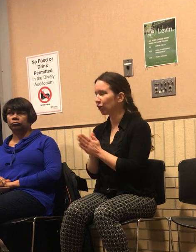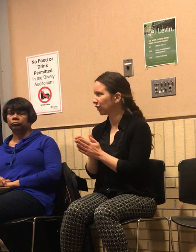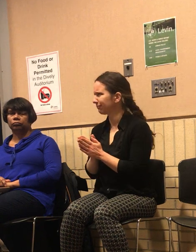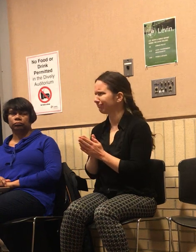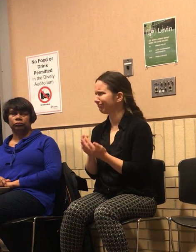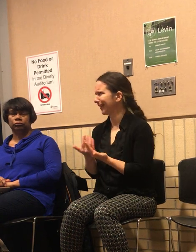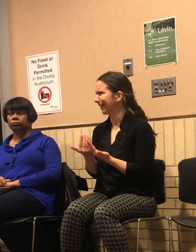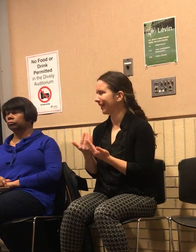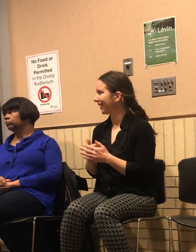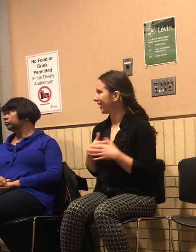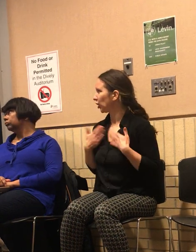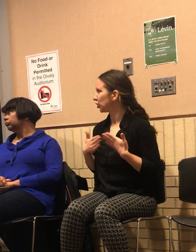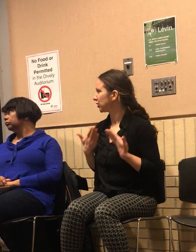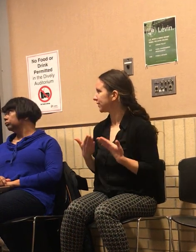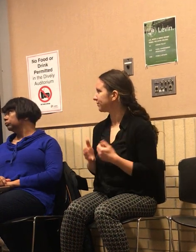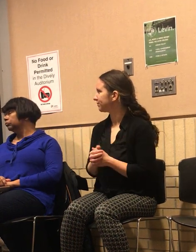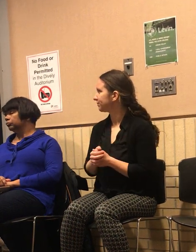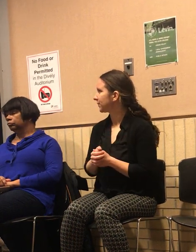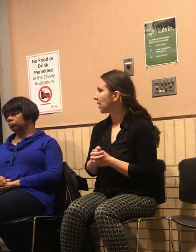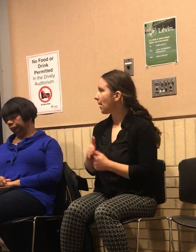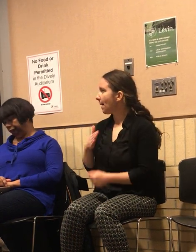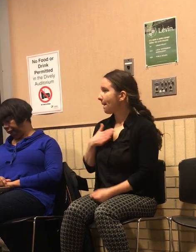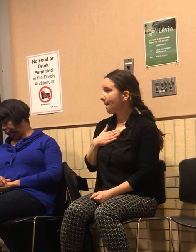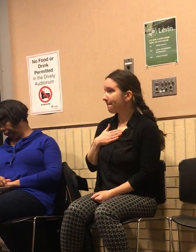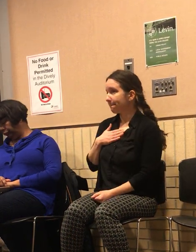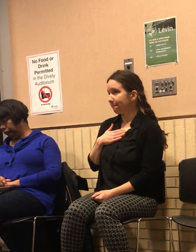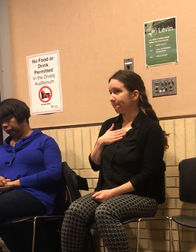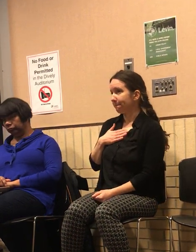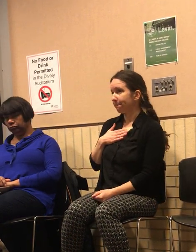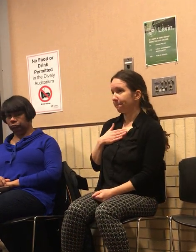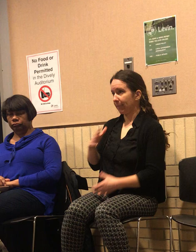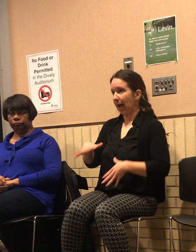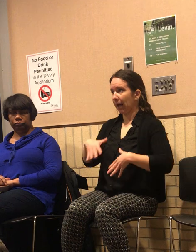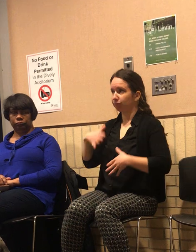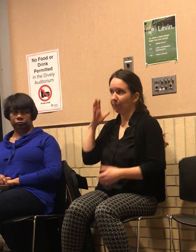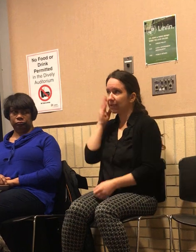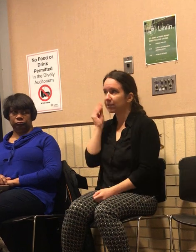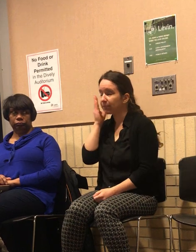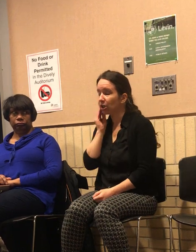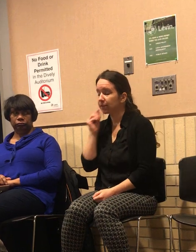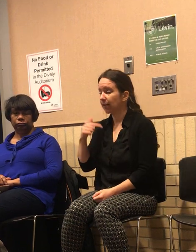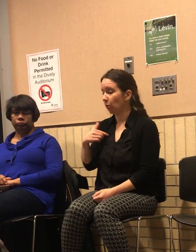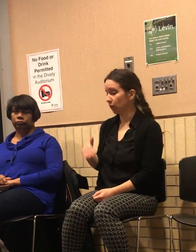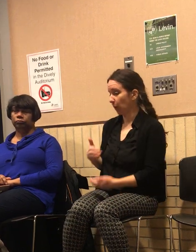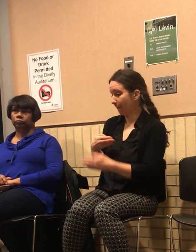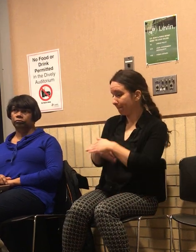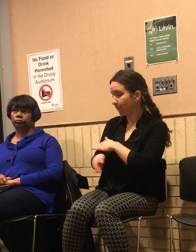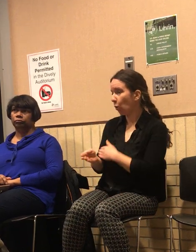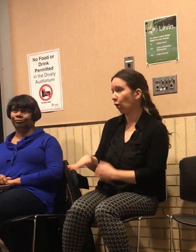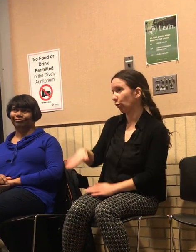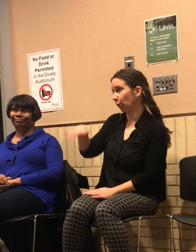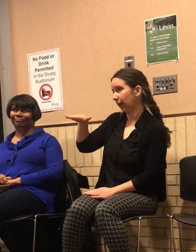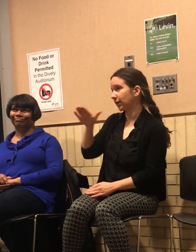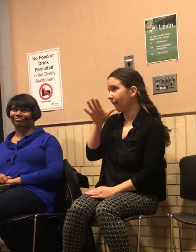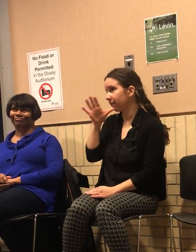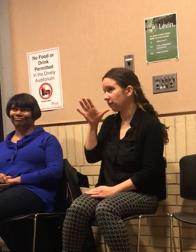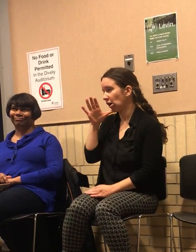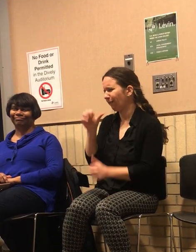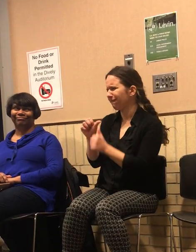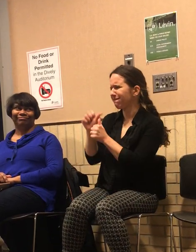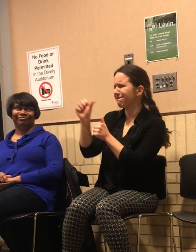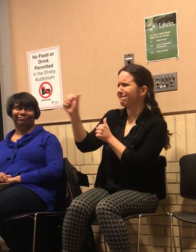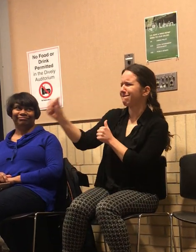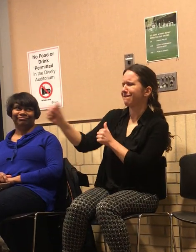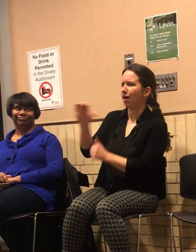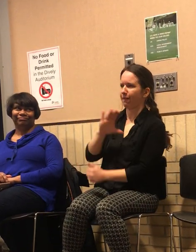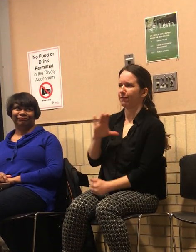So this is just to say my personal journey. I was born and raised on a farm far from Cleveland. During that time